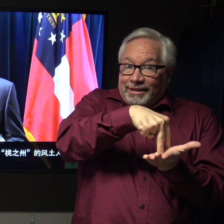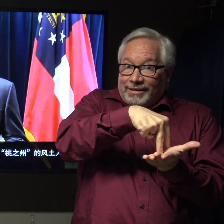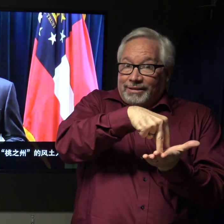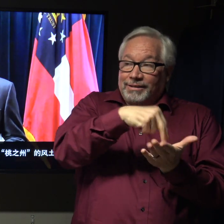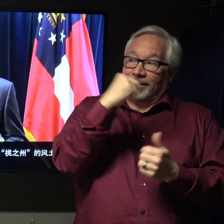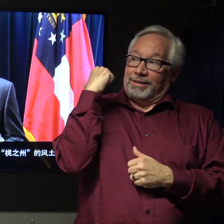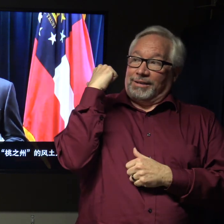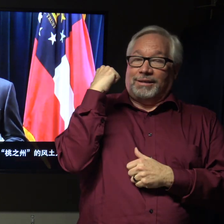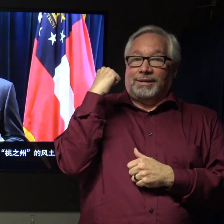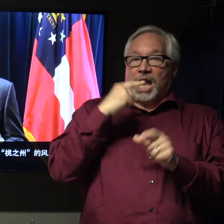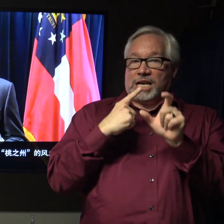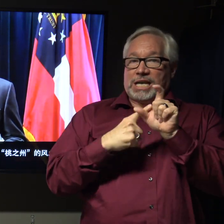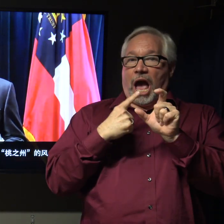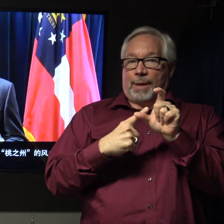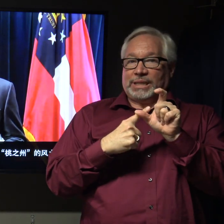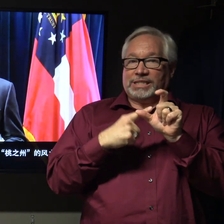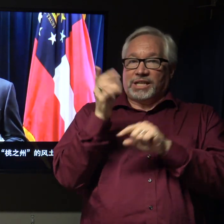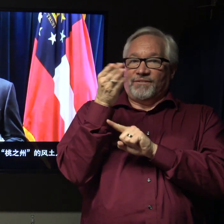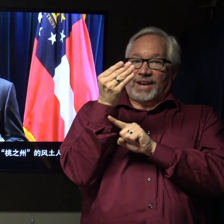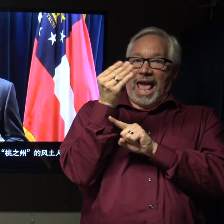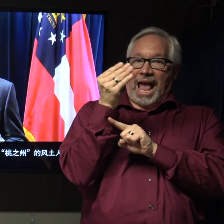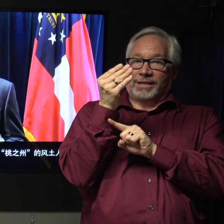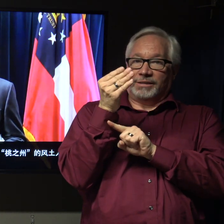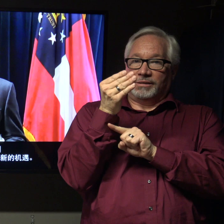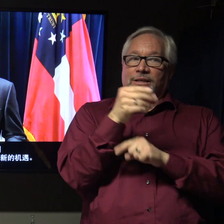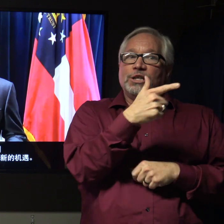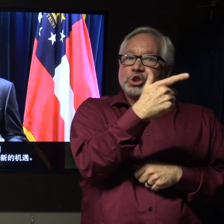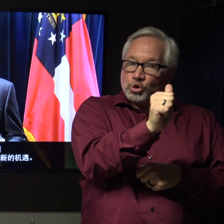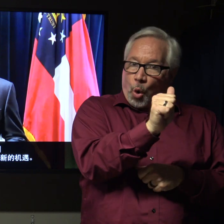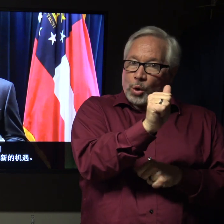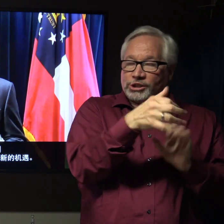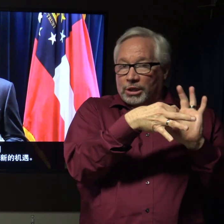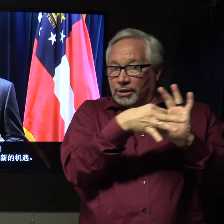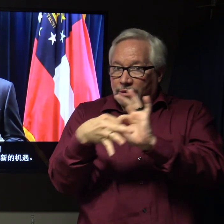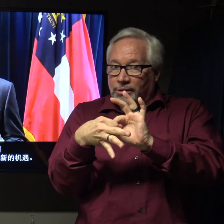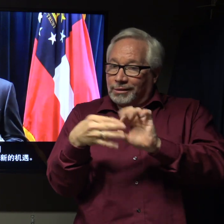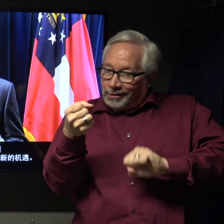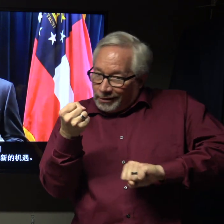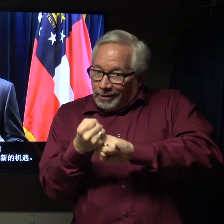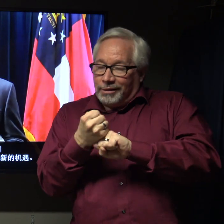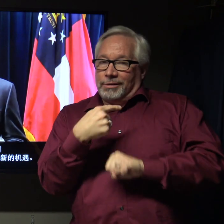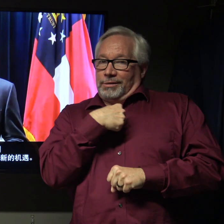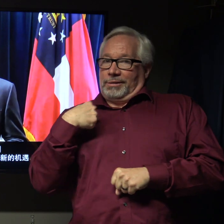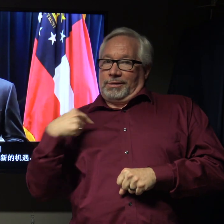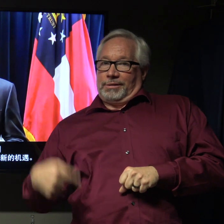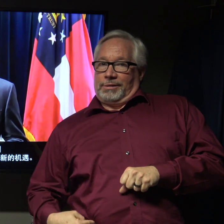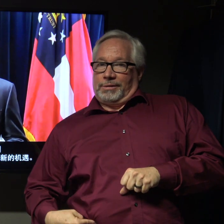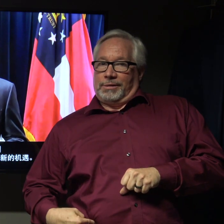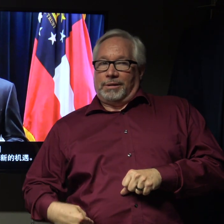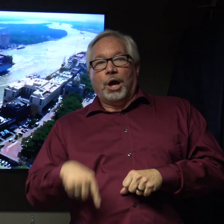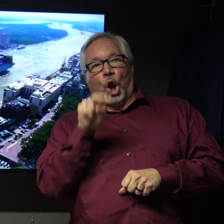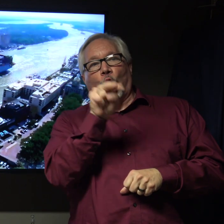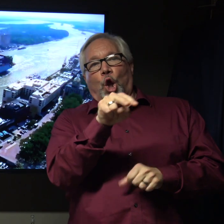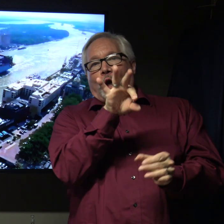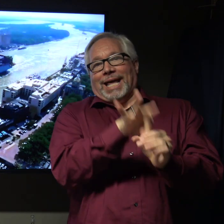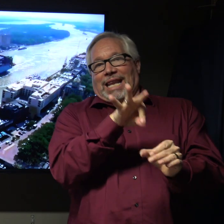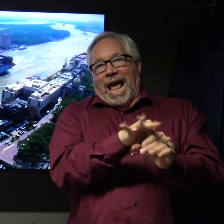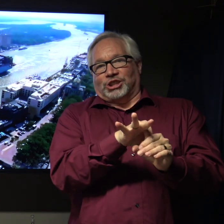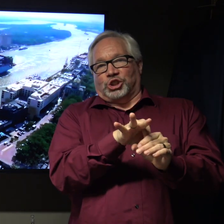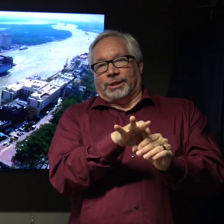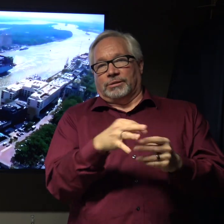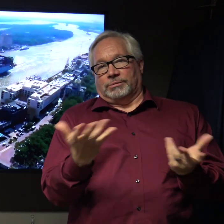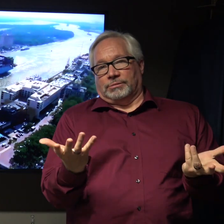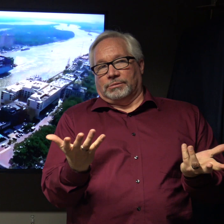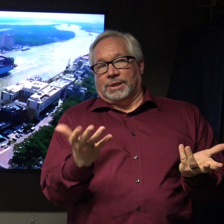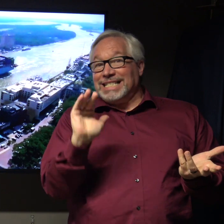of the communist flag of China. Wood says it's no coincidence that Georgia has China ties and how the election results have panned out there.